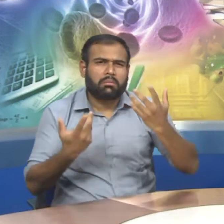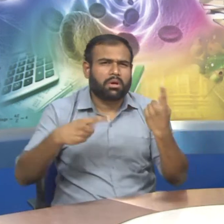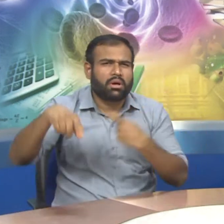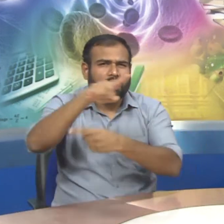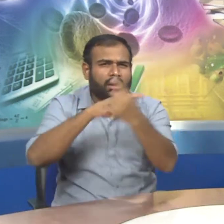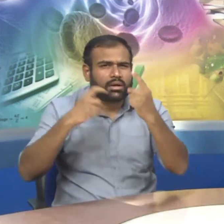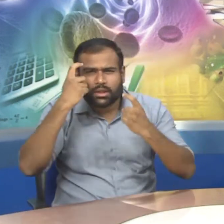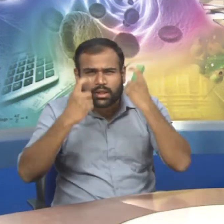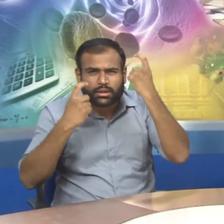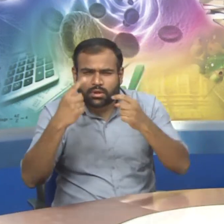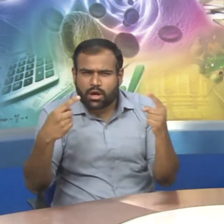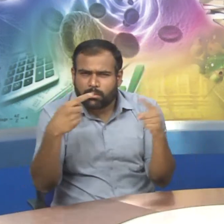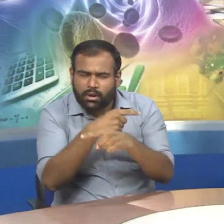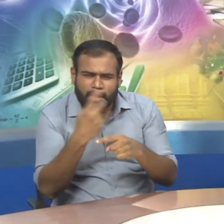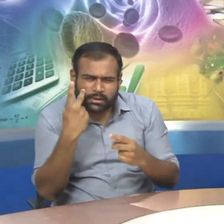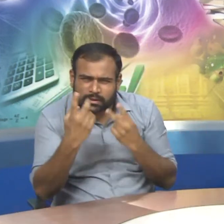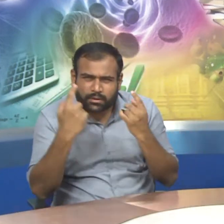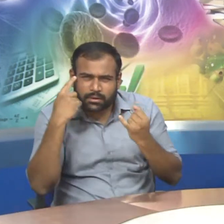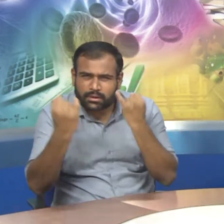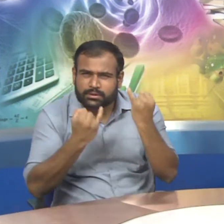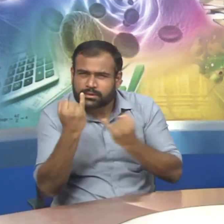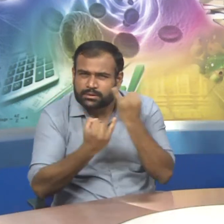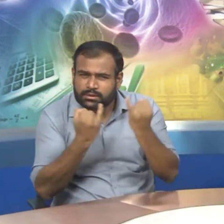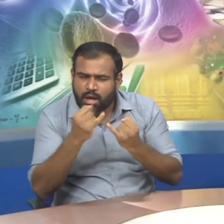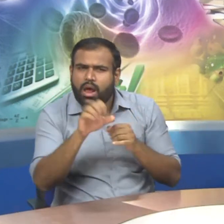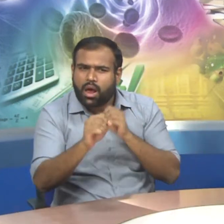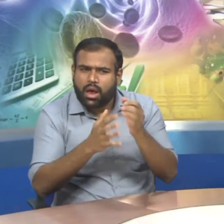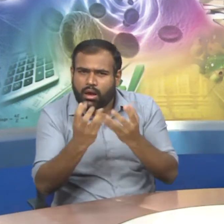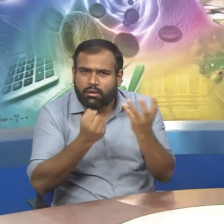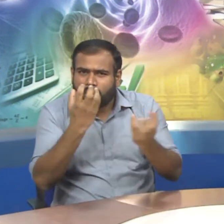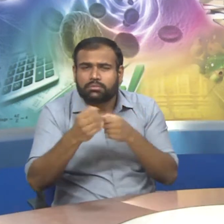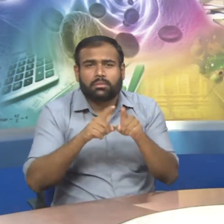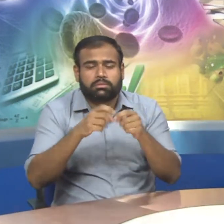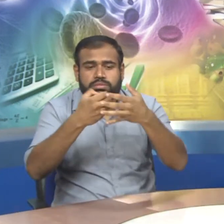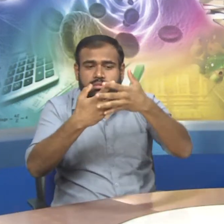There are so many examples you yourself can think about